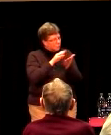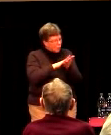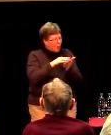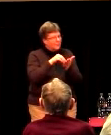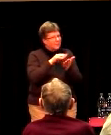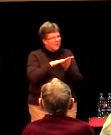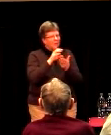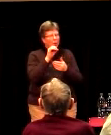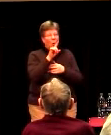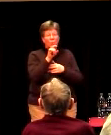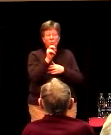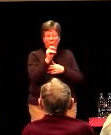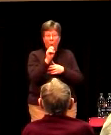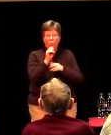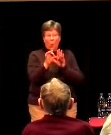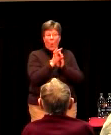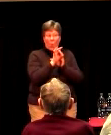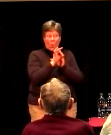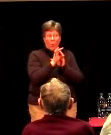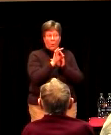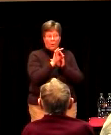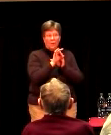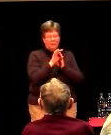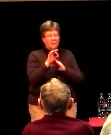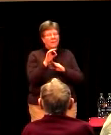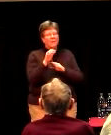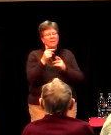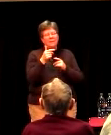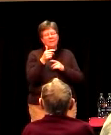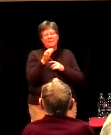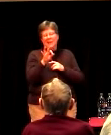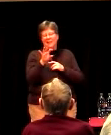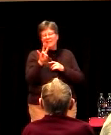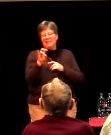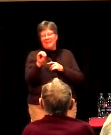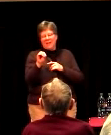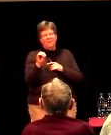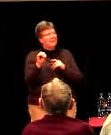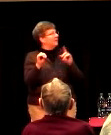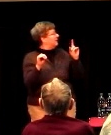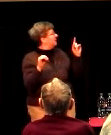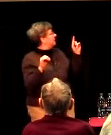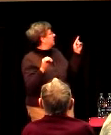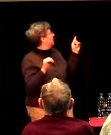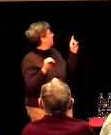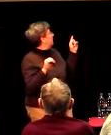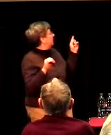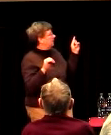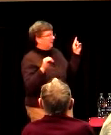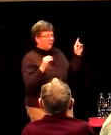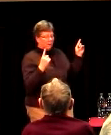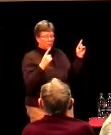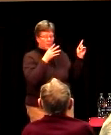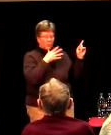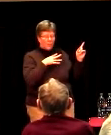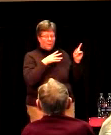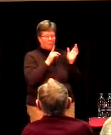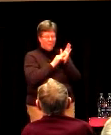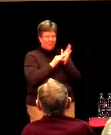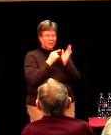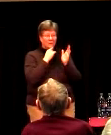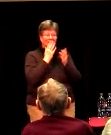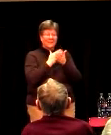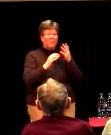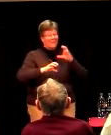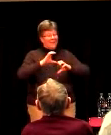documentation of the ozone hole. In the 70s, Molina and Rowland published the idea that some of the chemicals we were releasing into the